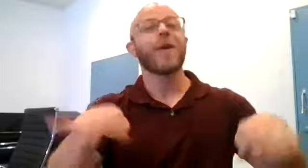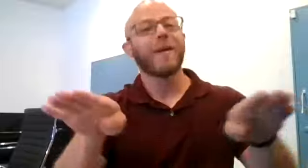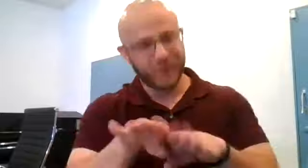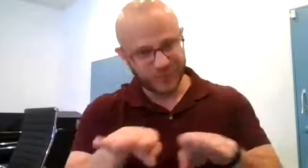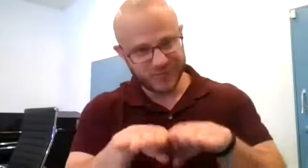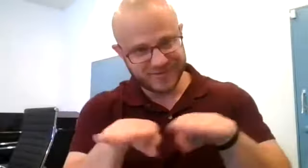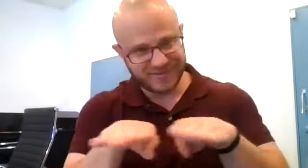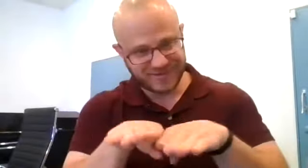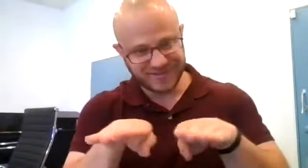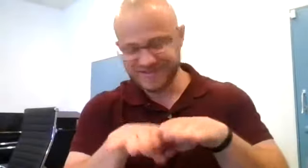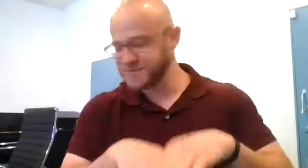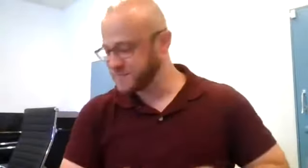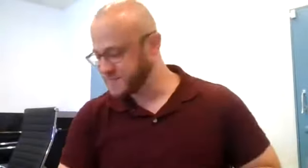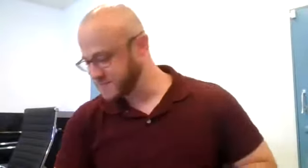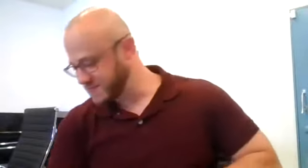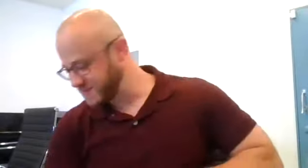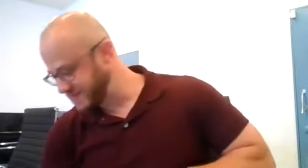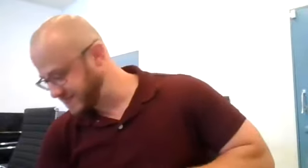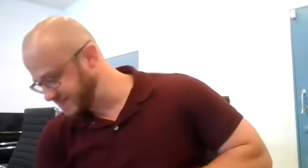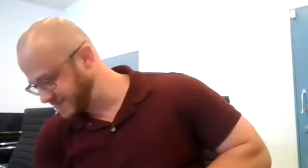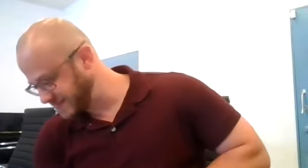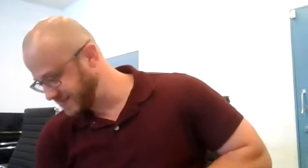way. So this is boots.